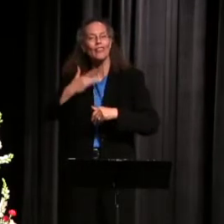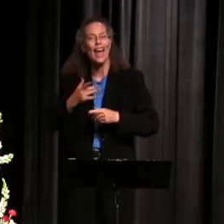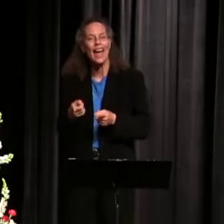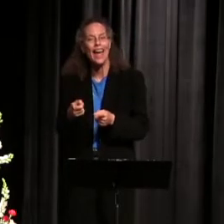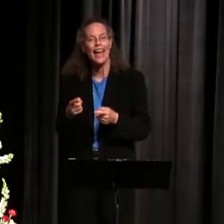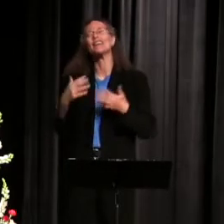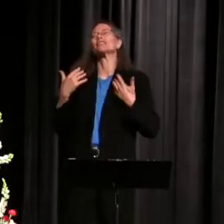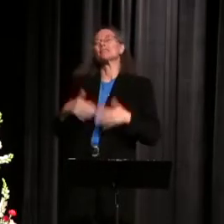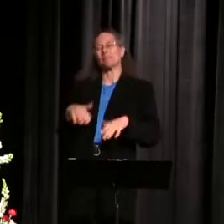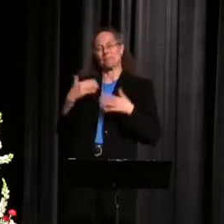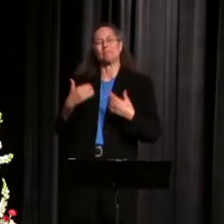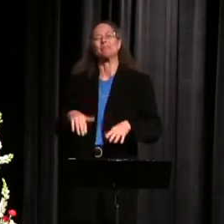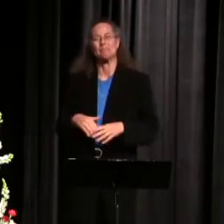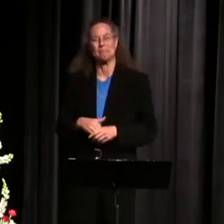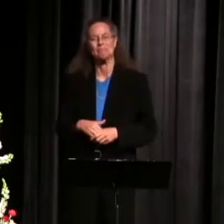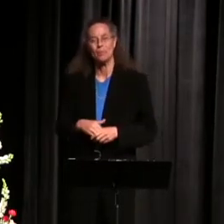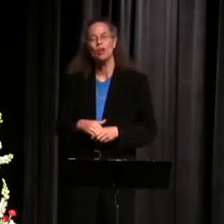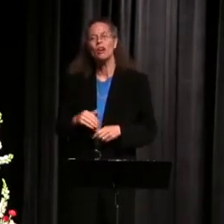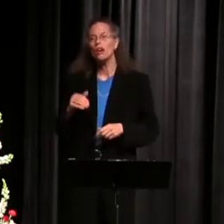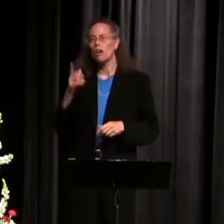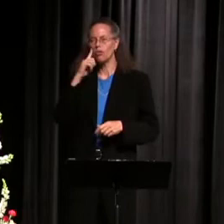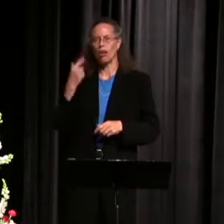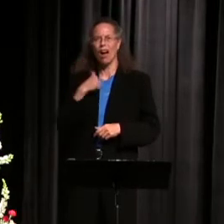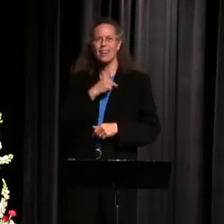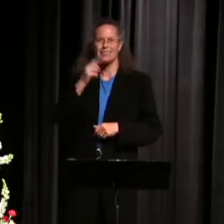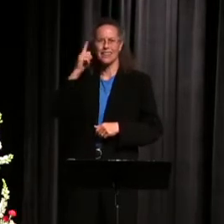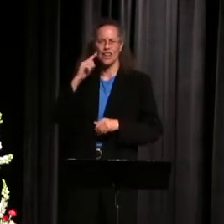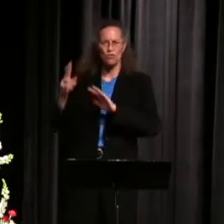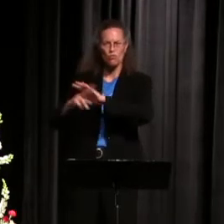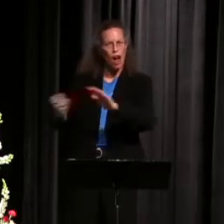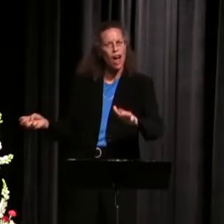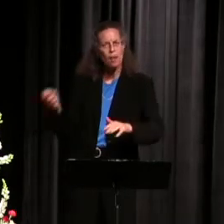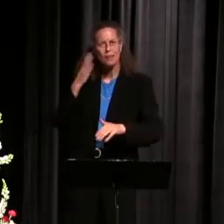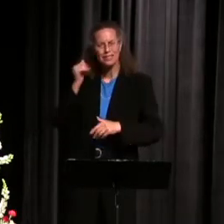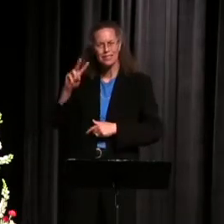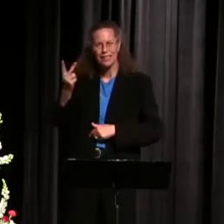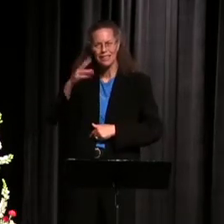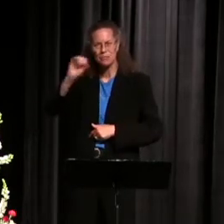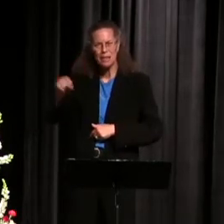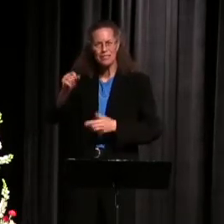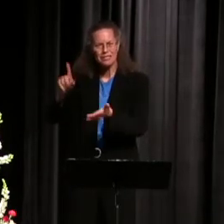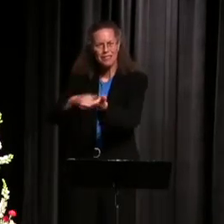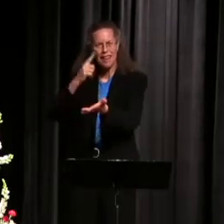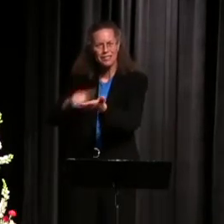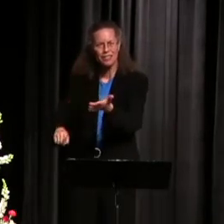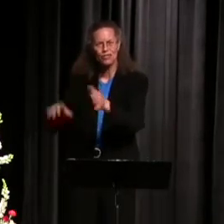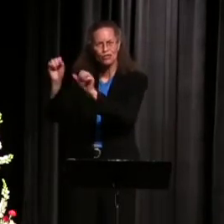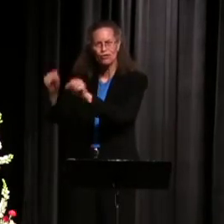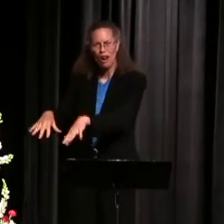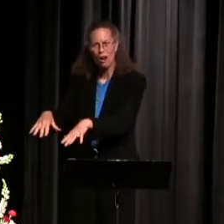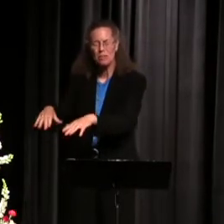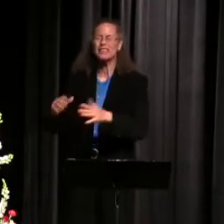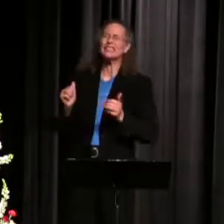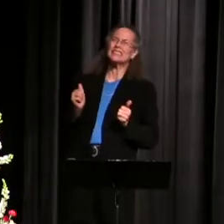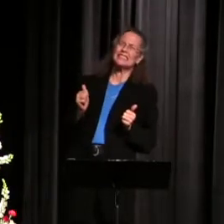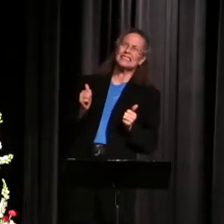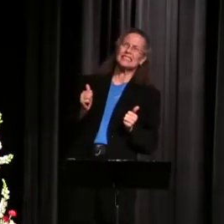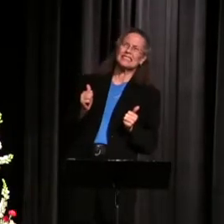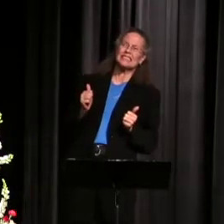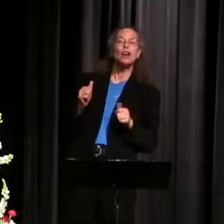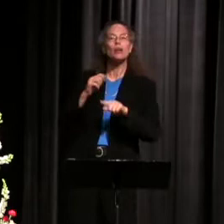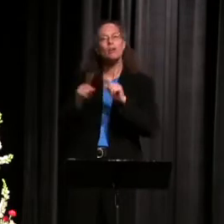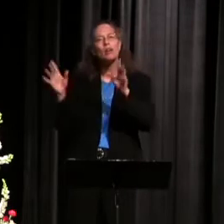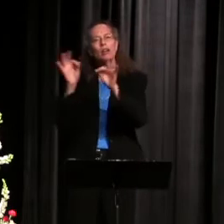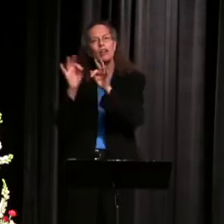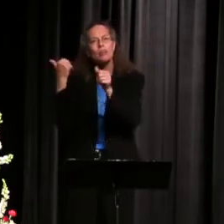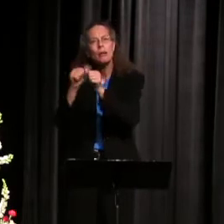It's easy to feel like we had something taken from us when second semester got canceled. But it's important to remember all we've been given, and